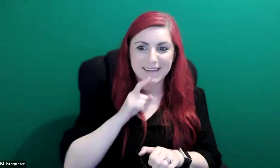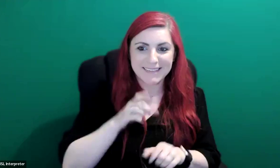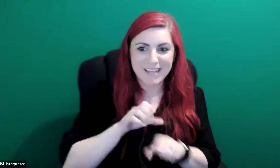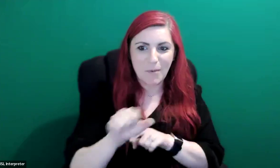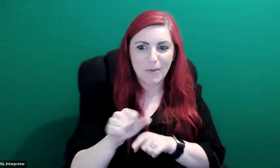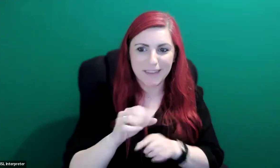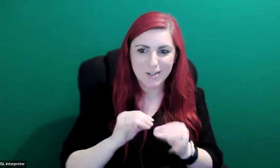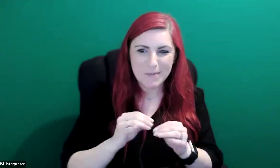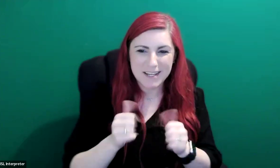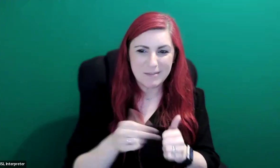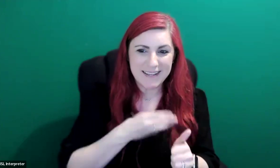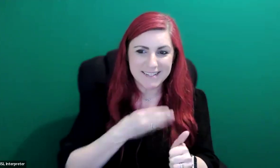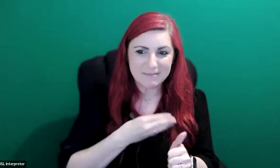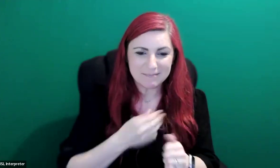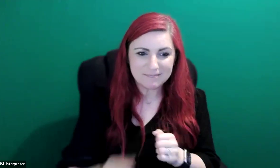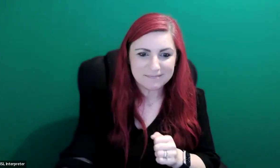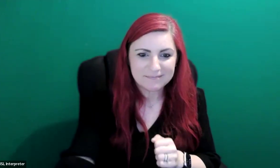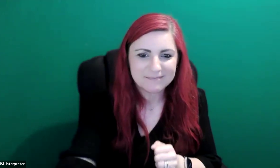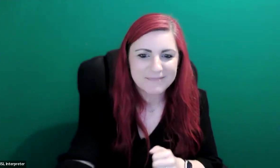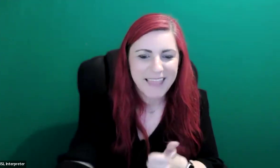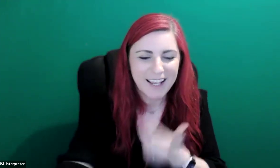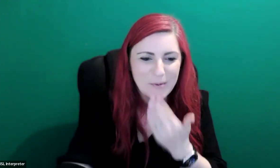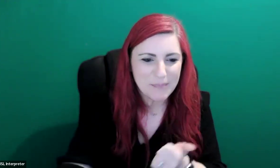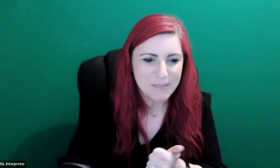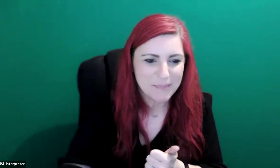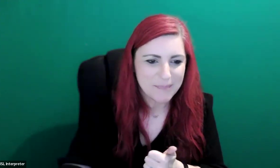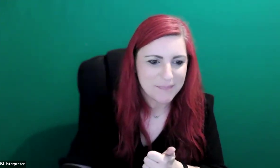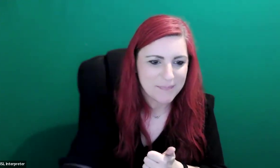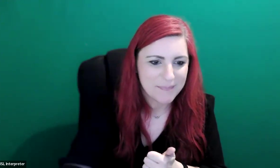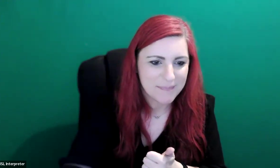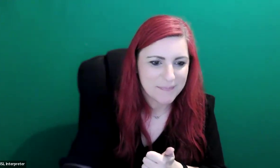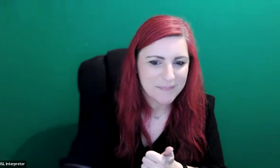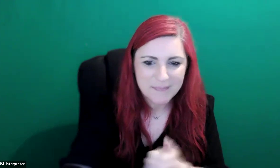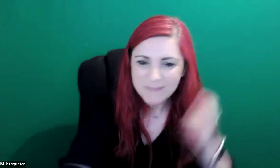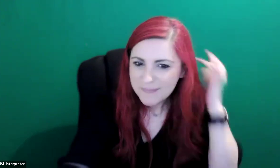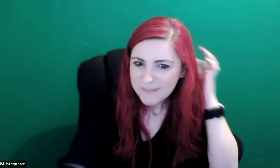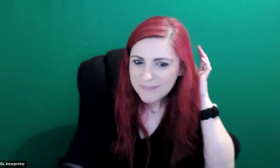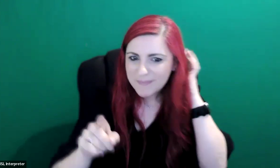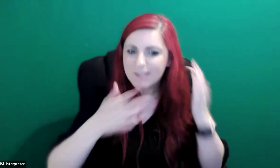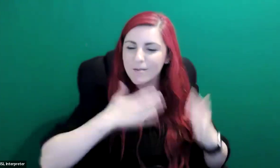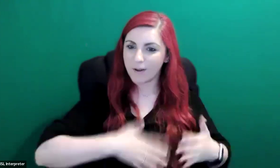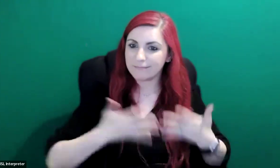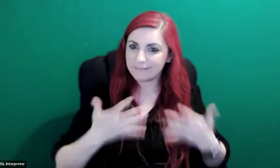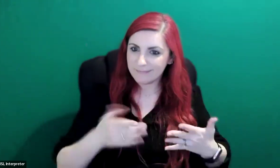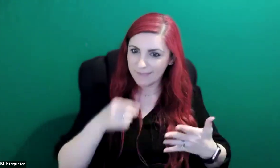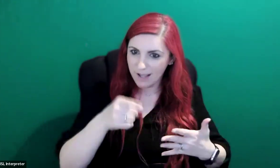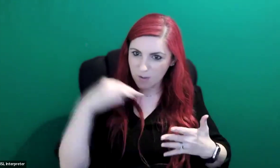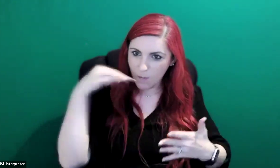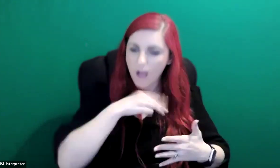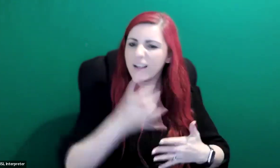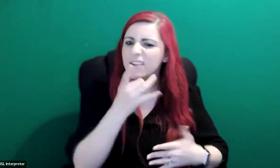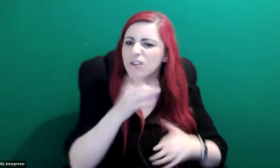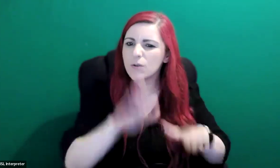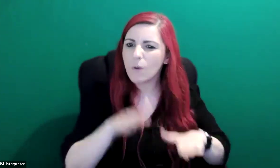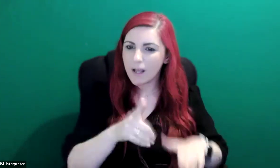just so I can keep up with the interpretation, please. Yes, sure. Thank you. Is an important part of our